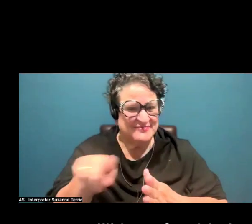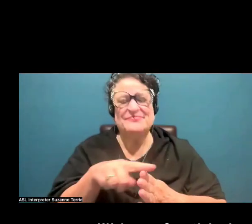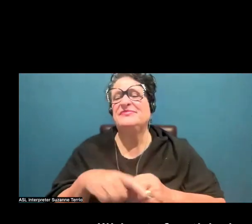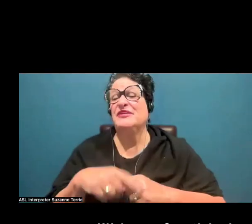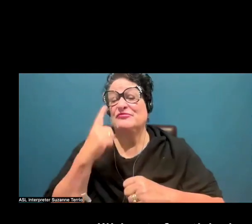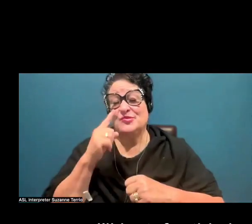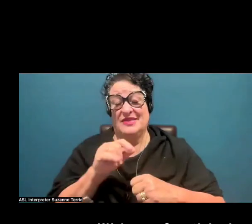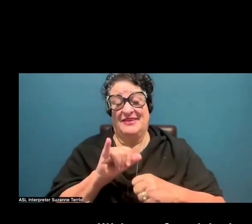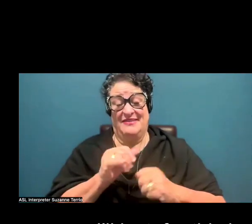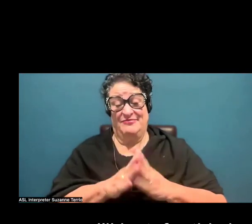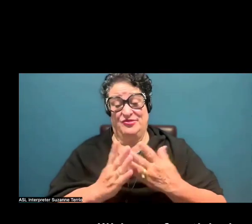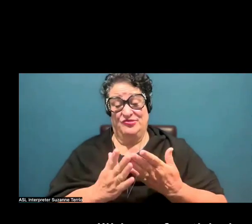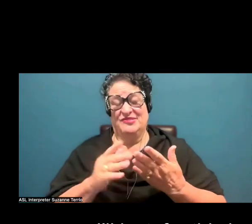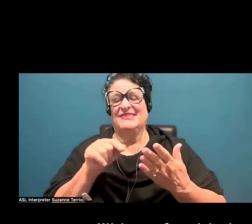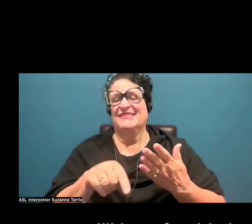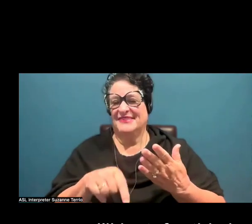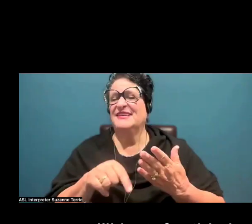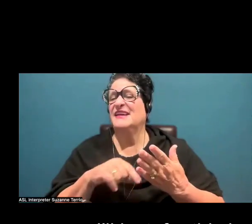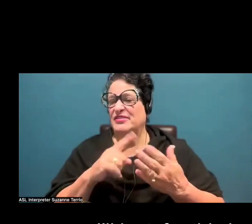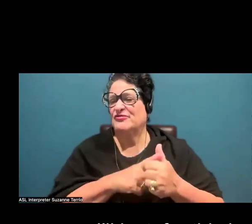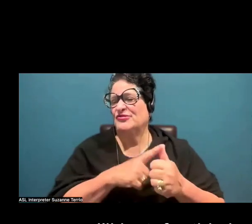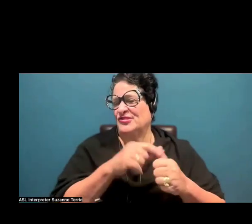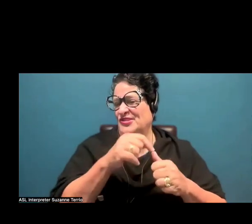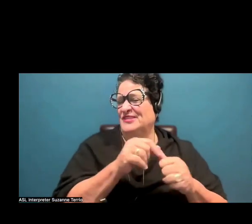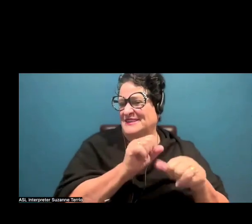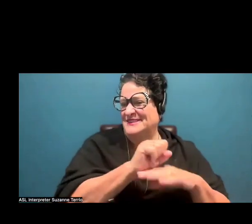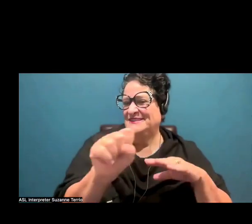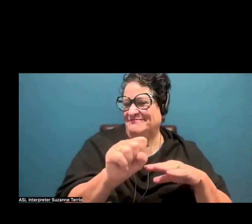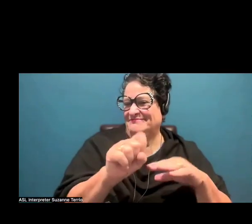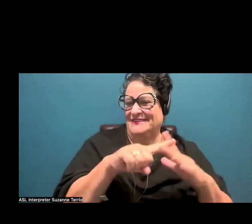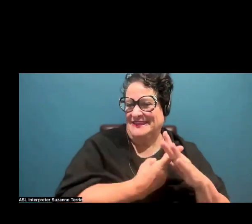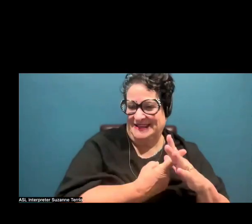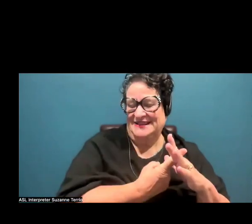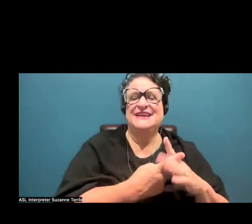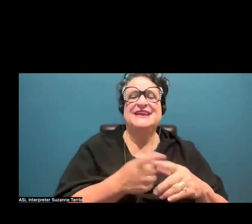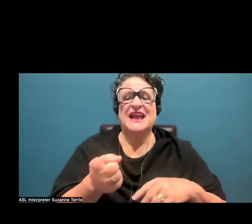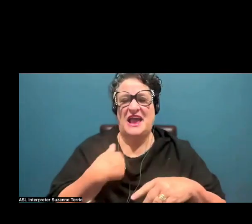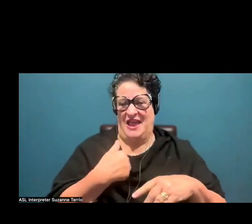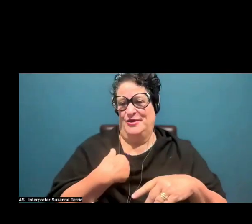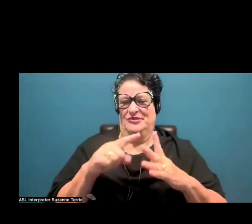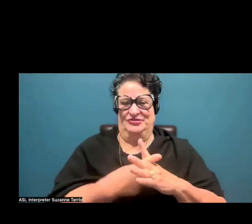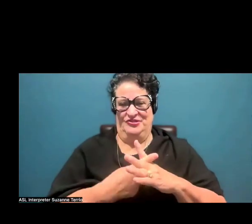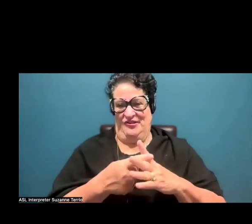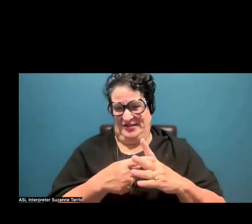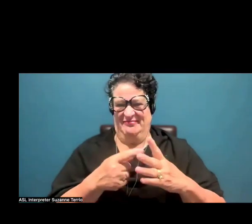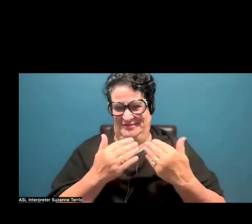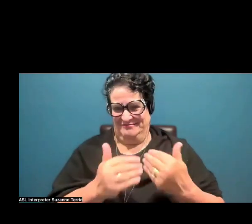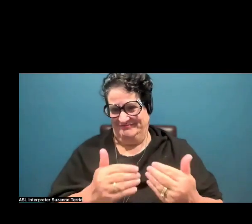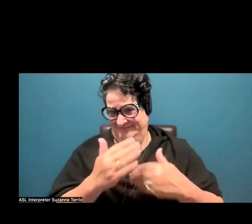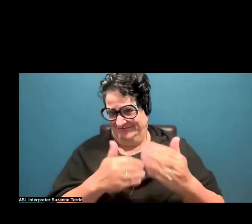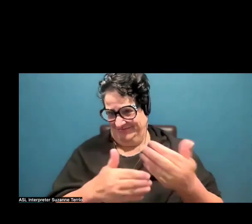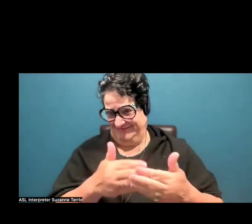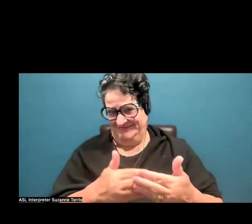that came to me first was just the beginning. So I'll just start there. Sounds good.